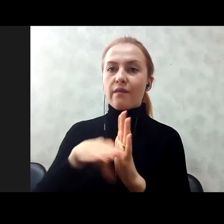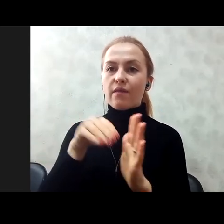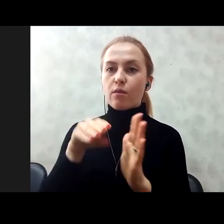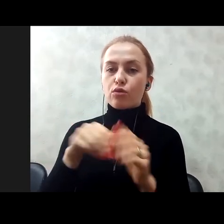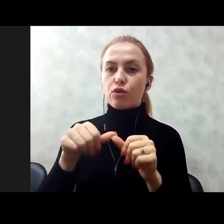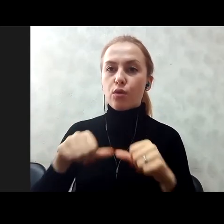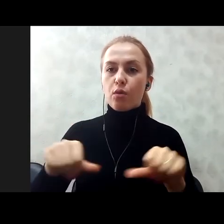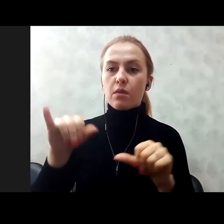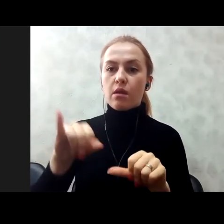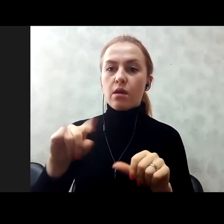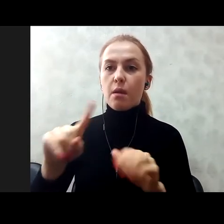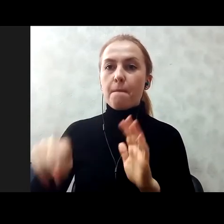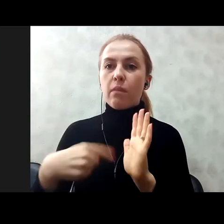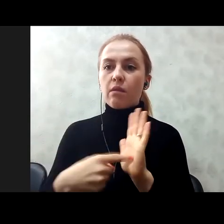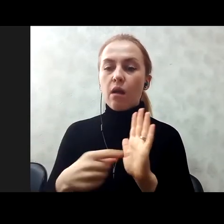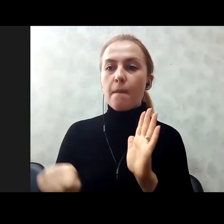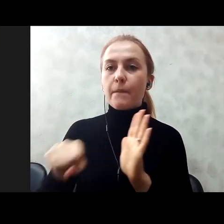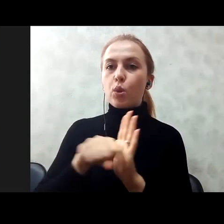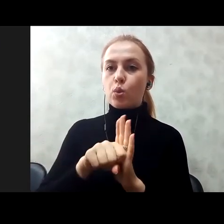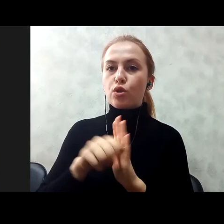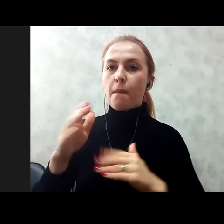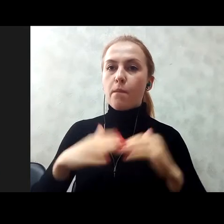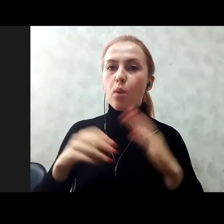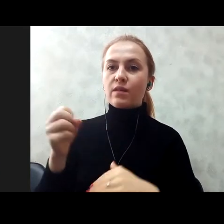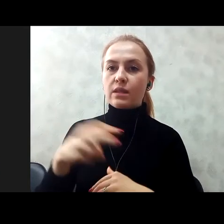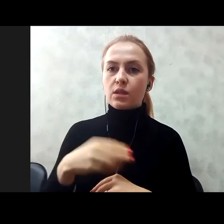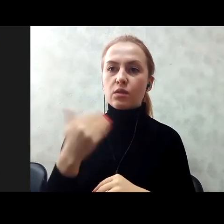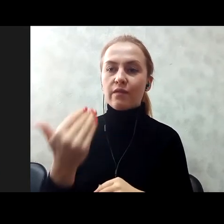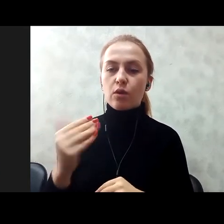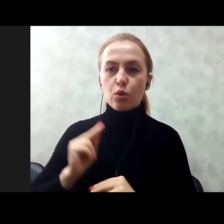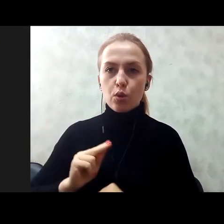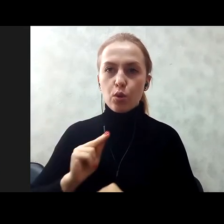territorial election commissions, enhancing their